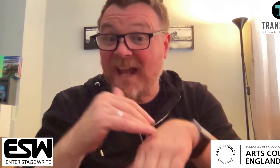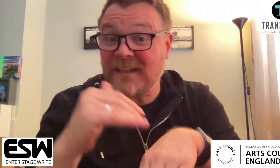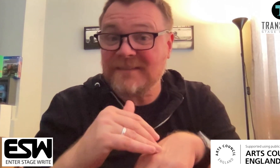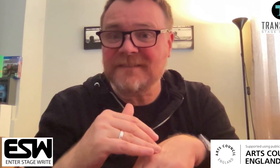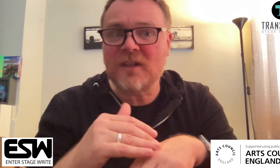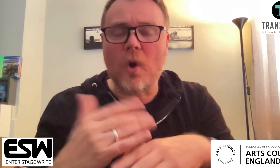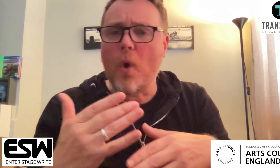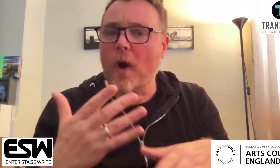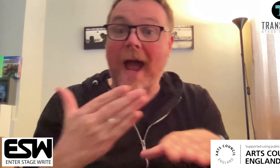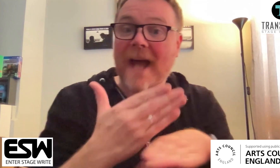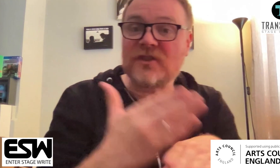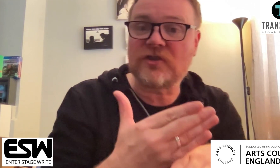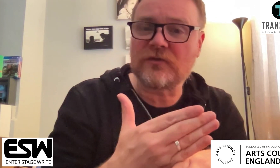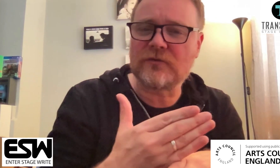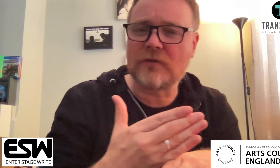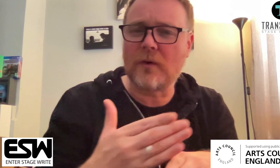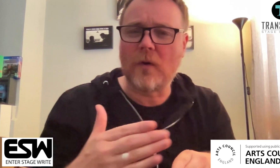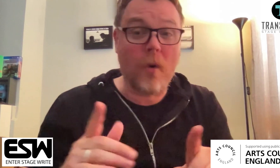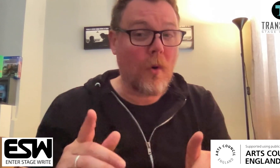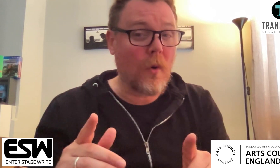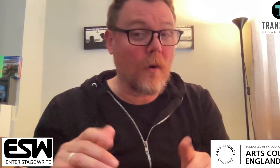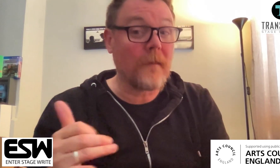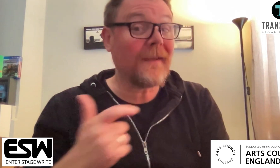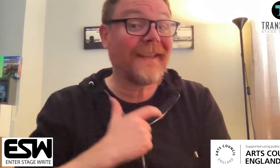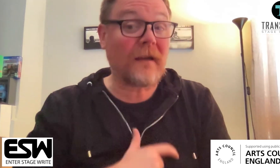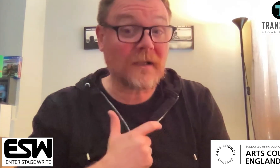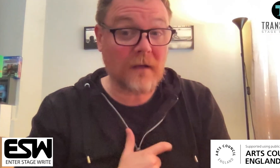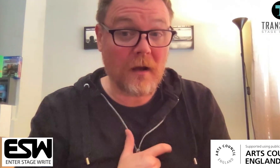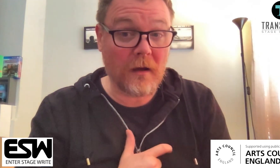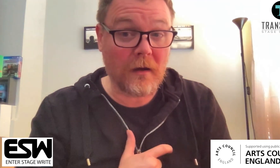Or the special effects, or the action, or the characters perhaps?